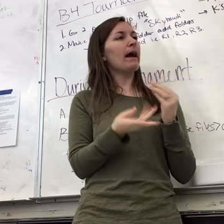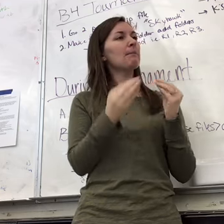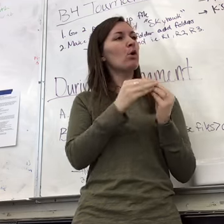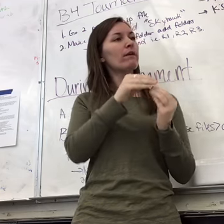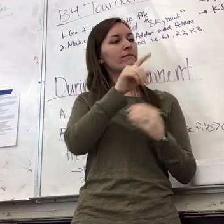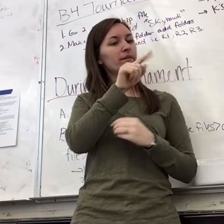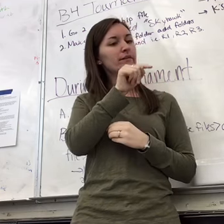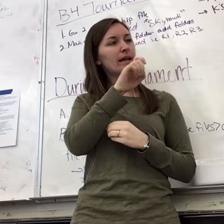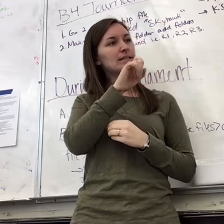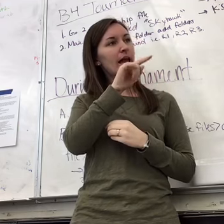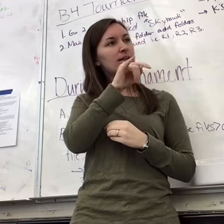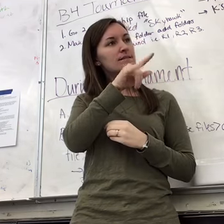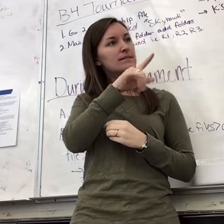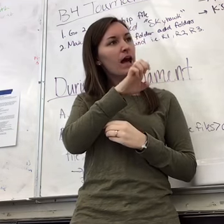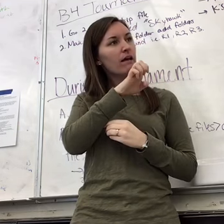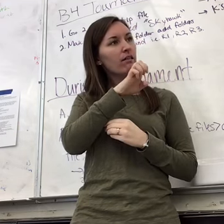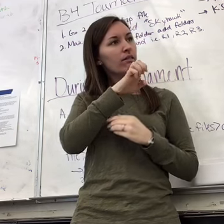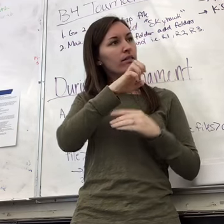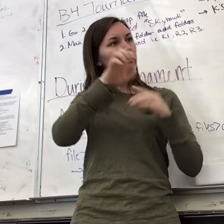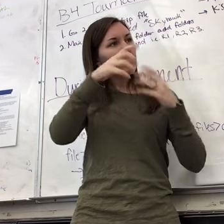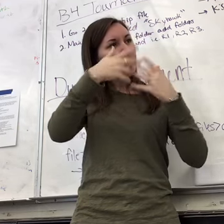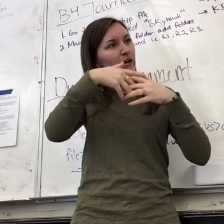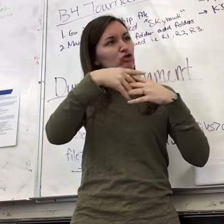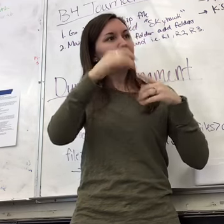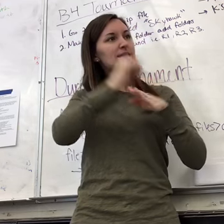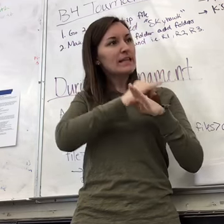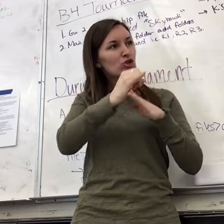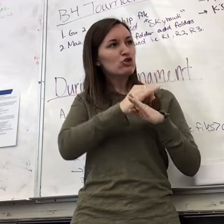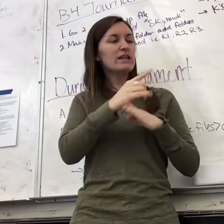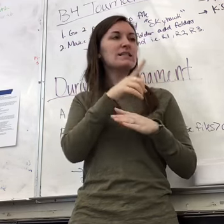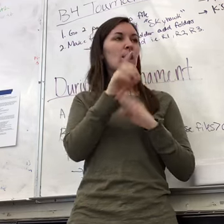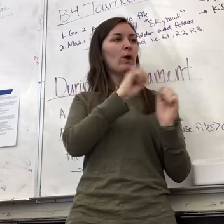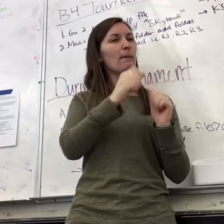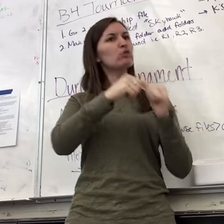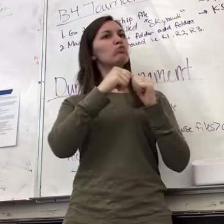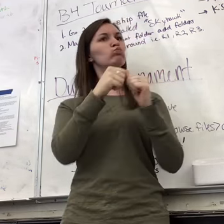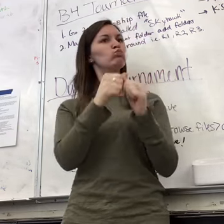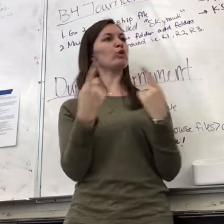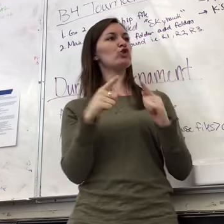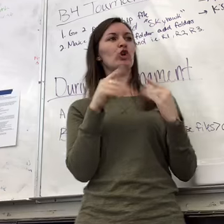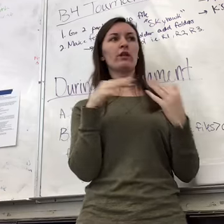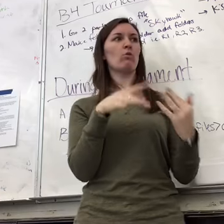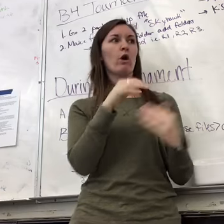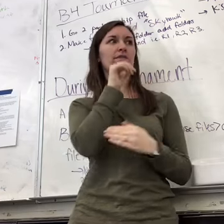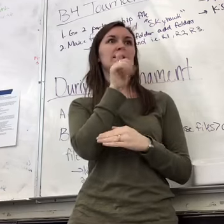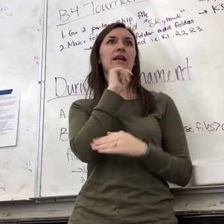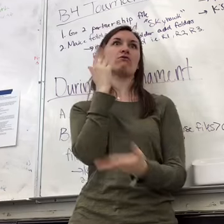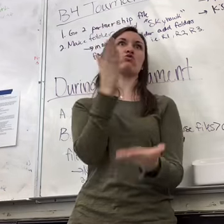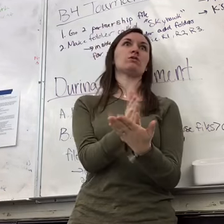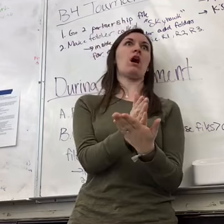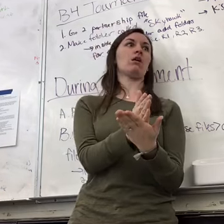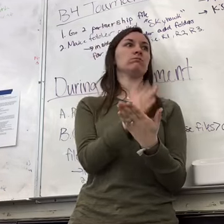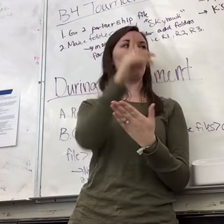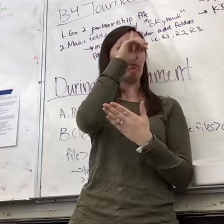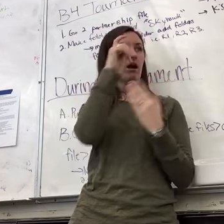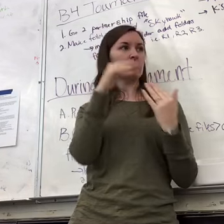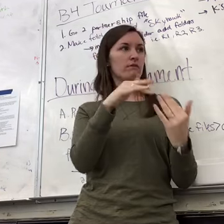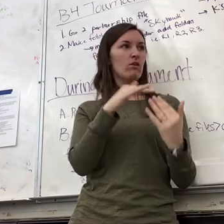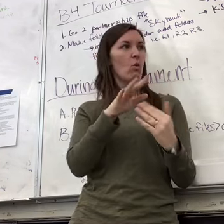society, they were able to last throughout the war without having to just stop because of the war that was going on. They created